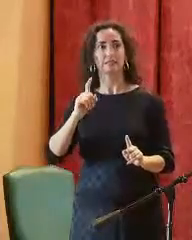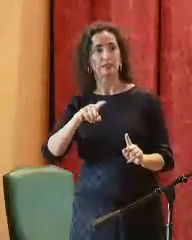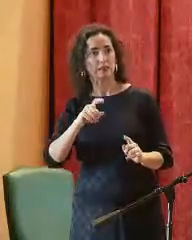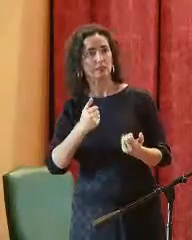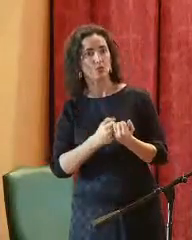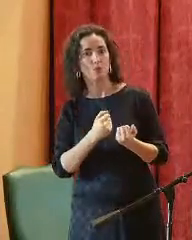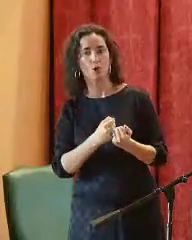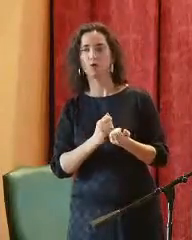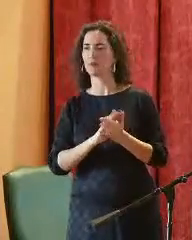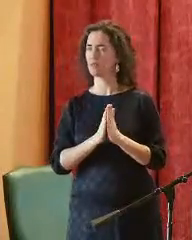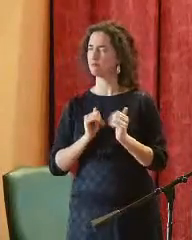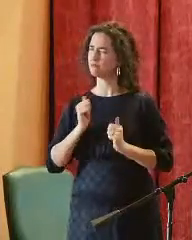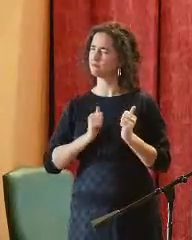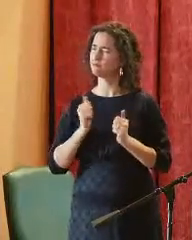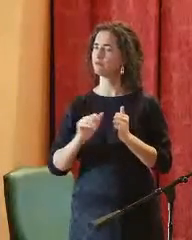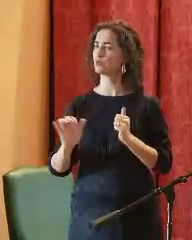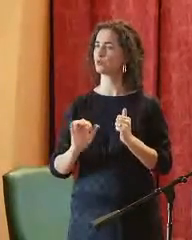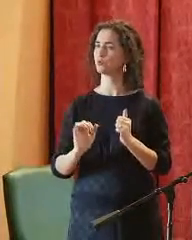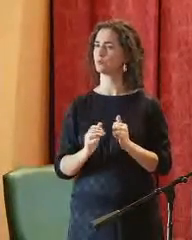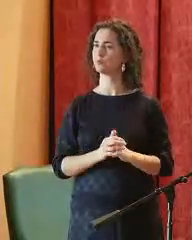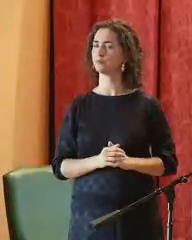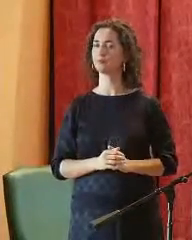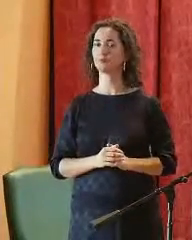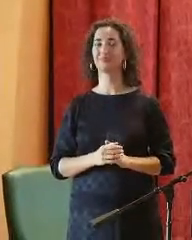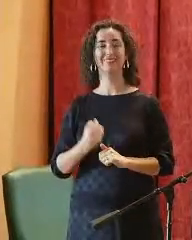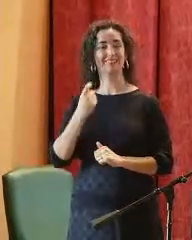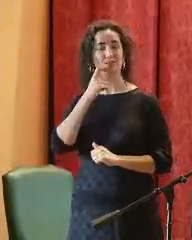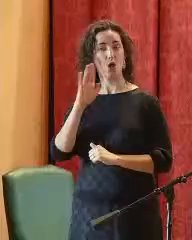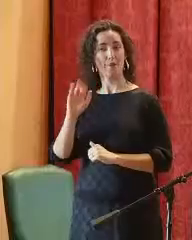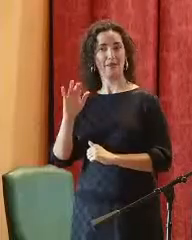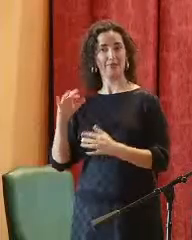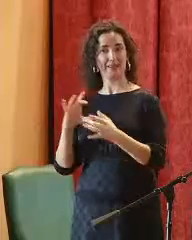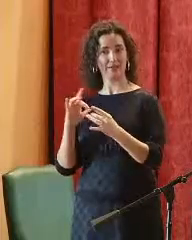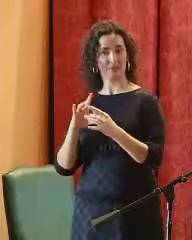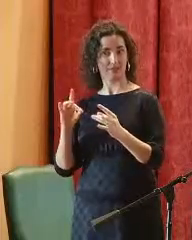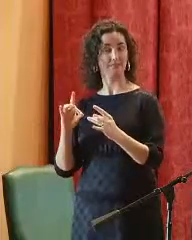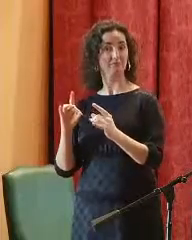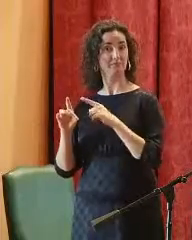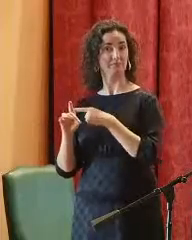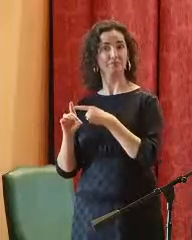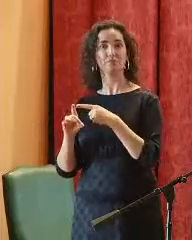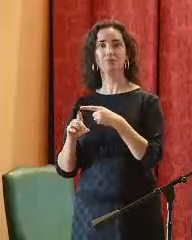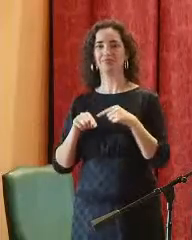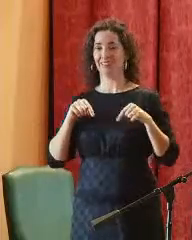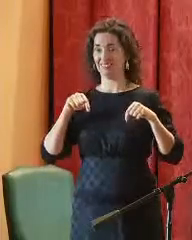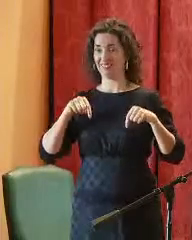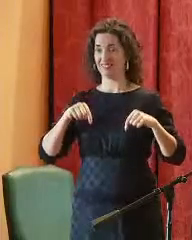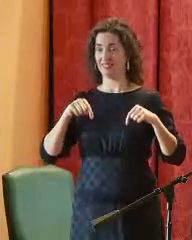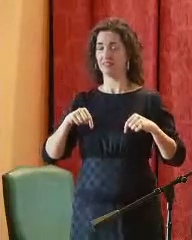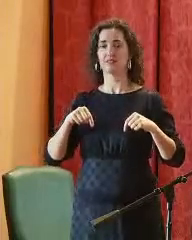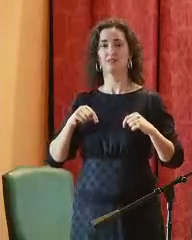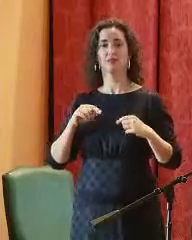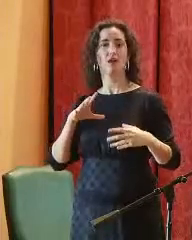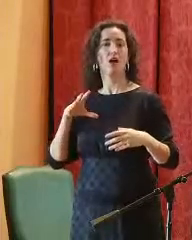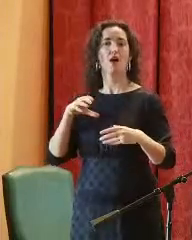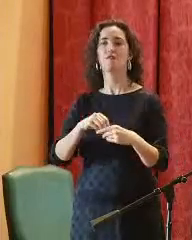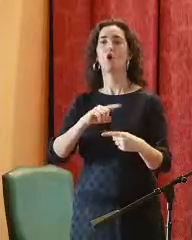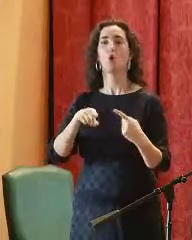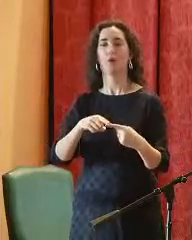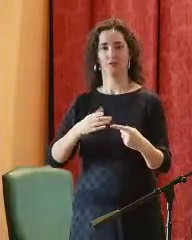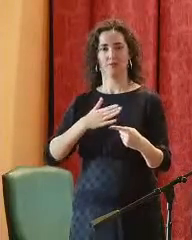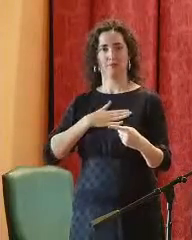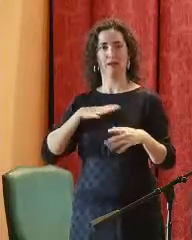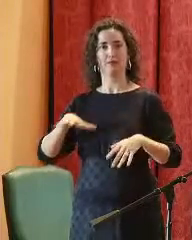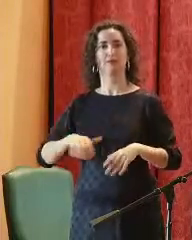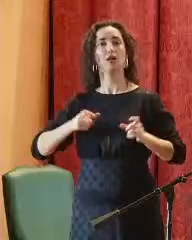assistance. And as Bambi told you, we have been engaged in this fight since the very beginning of our